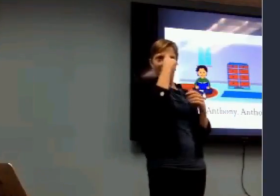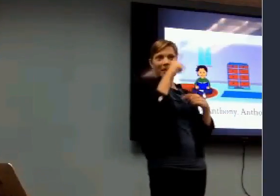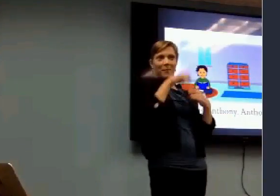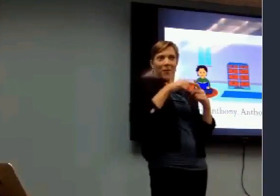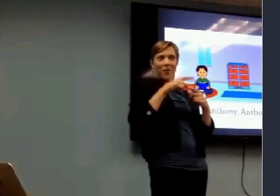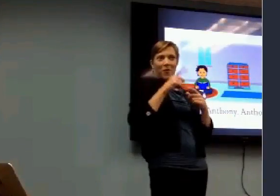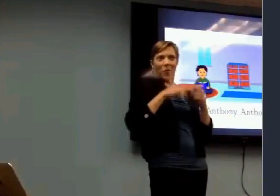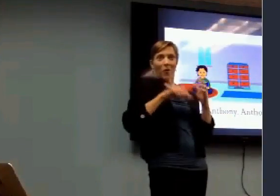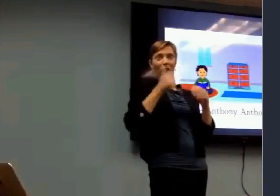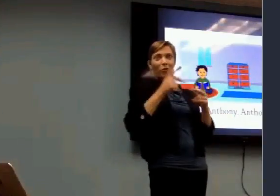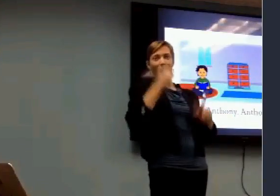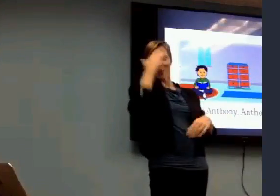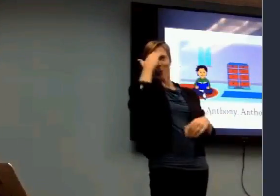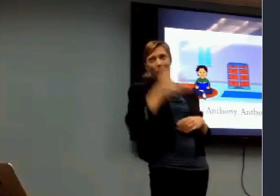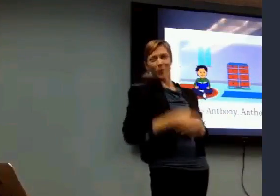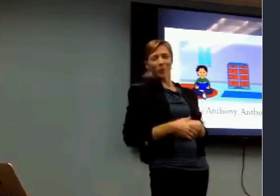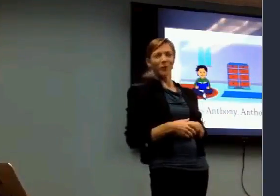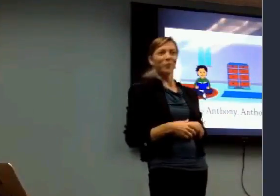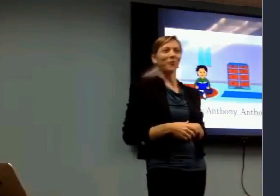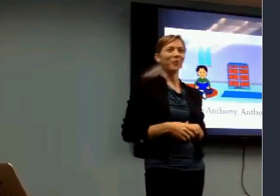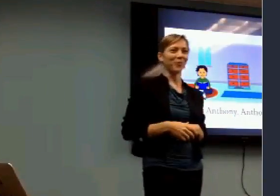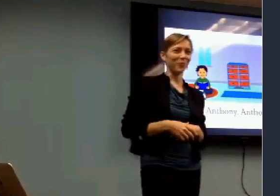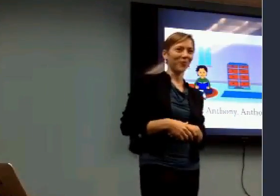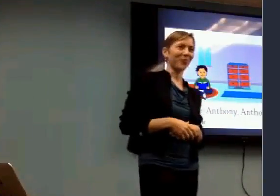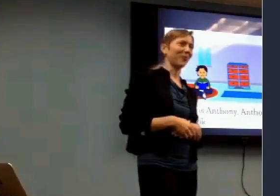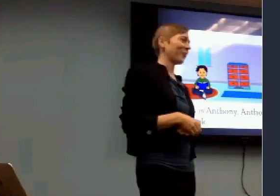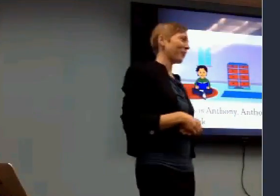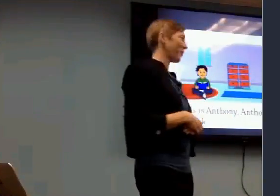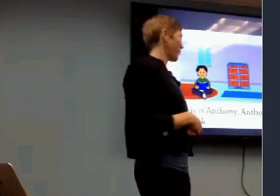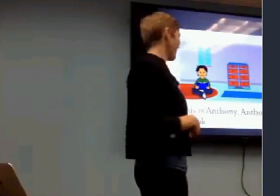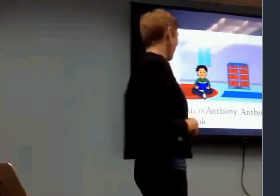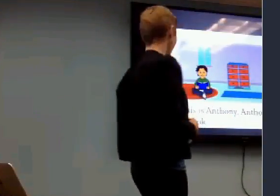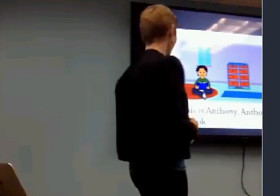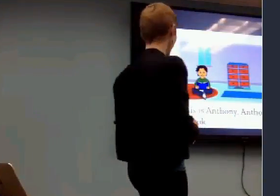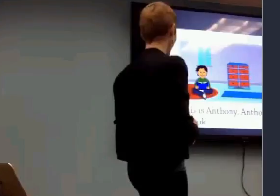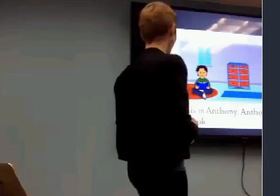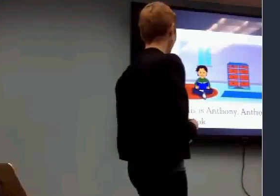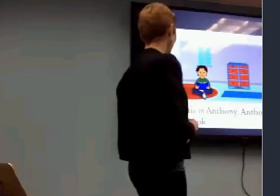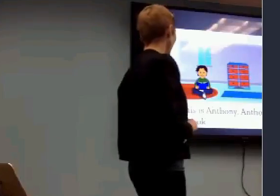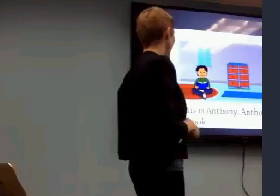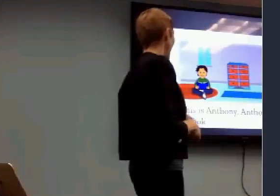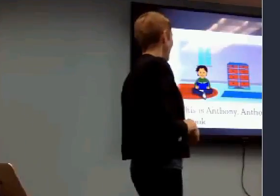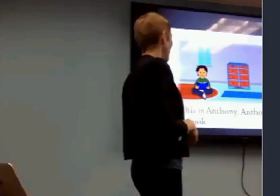know what they think about what other people know or don't know.